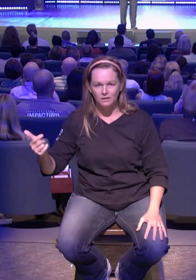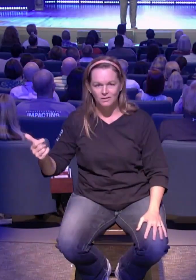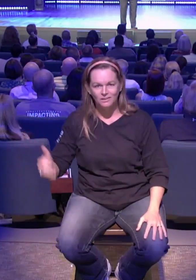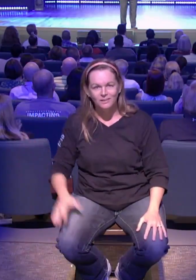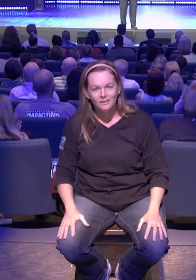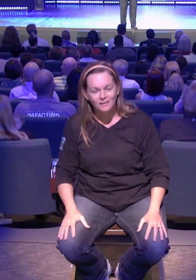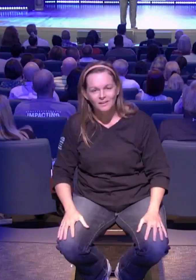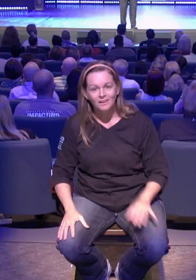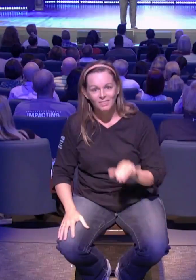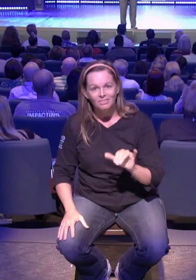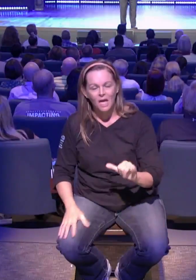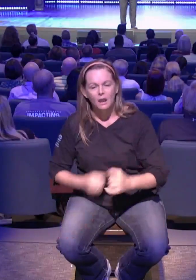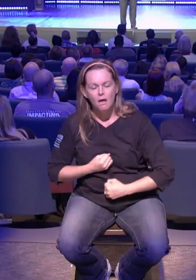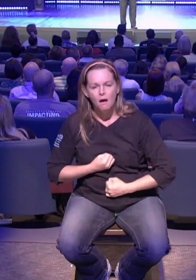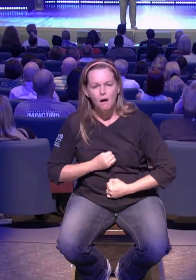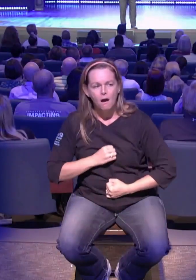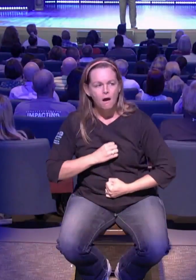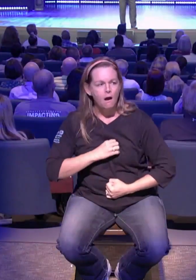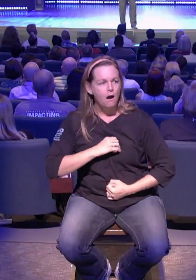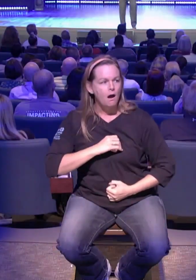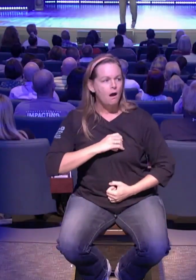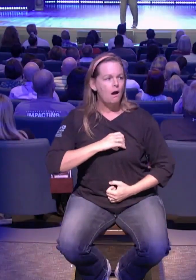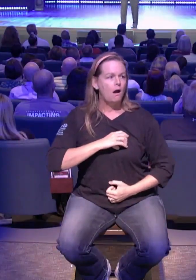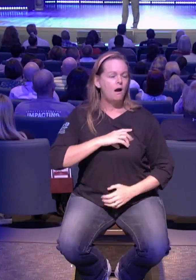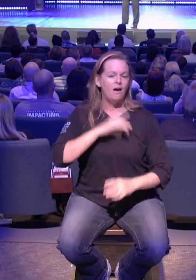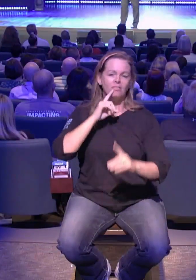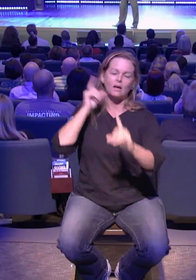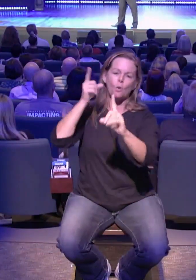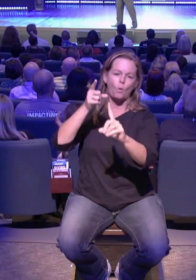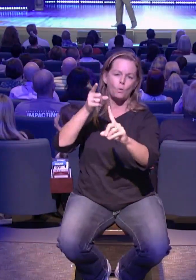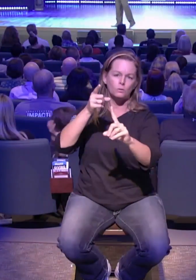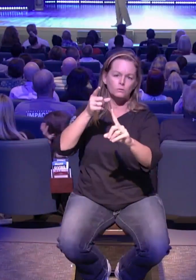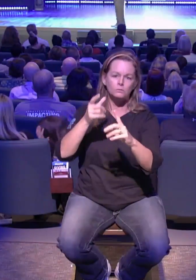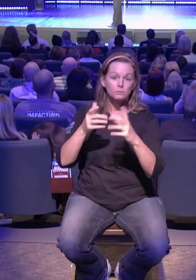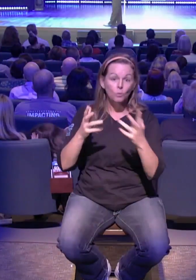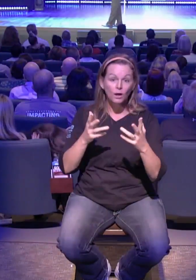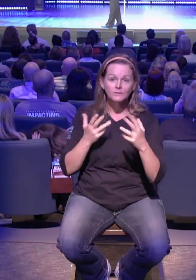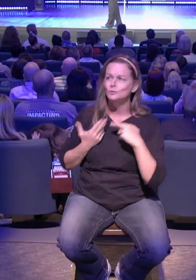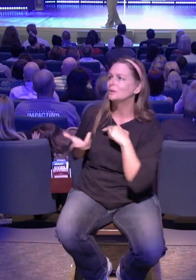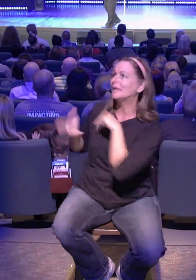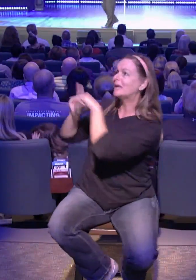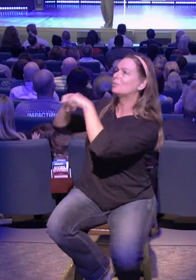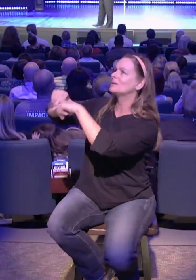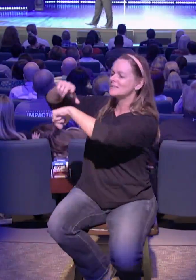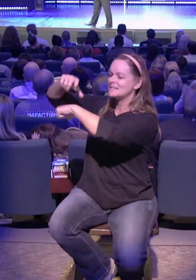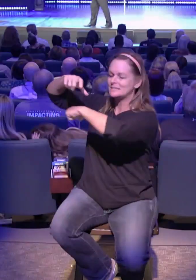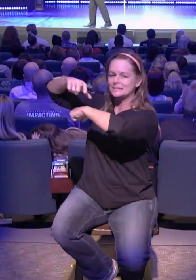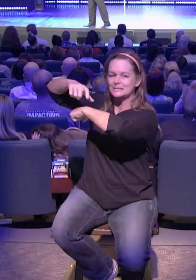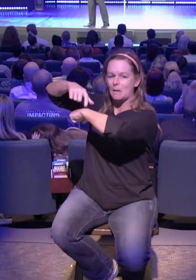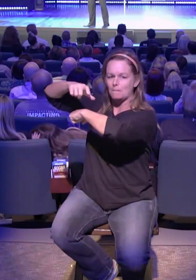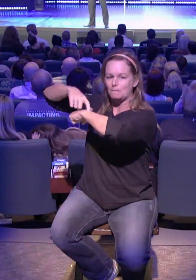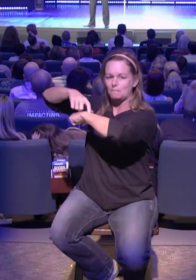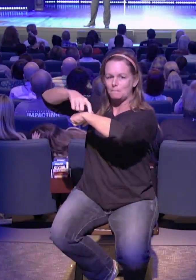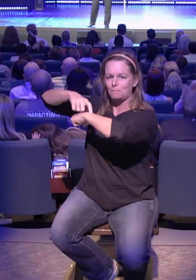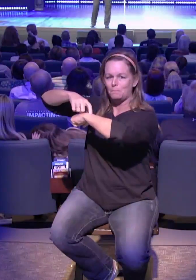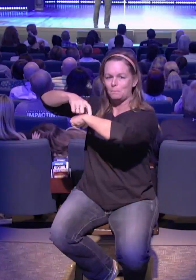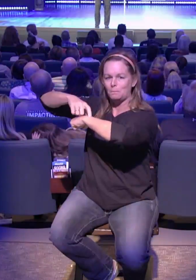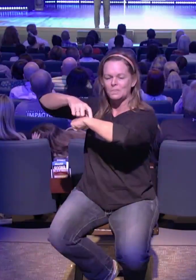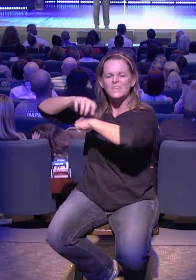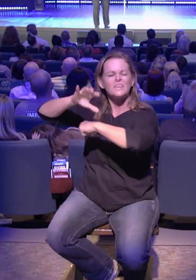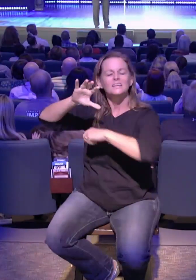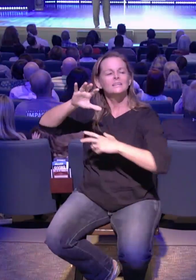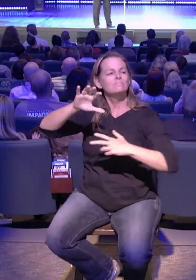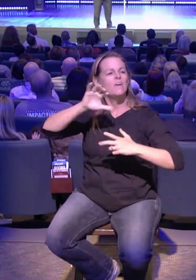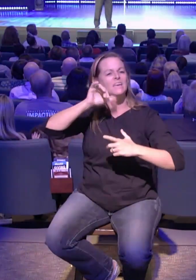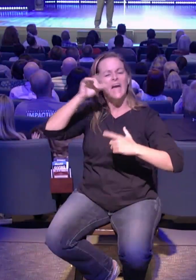Jesus. So I want to challenge you, spend more time with him in prayer. And the more time you spend with him in prayer,